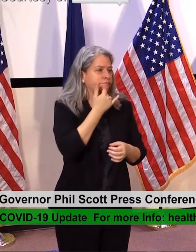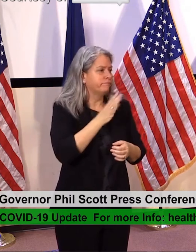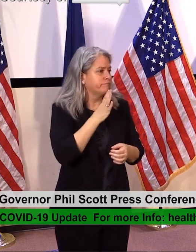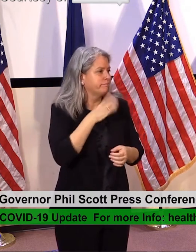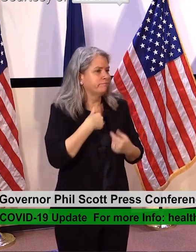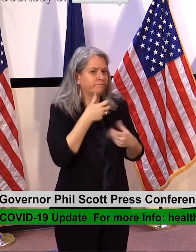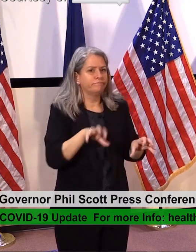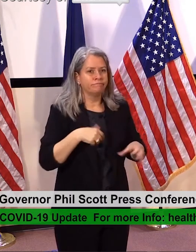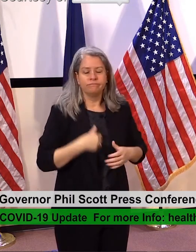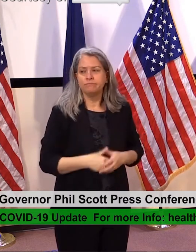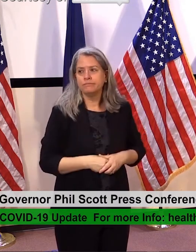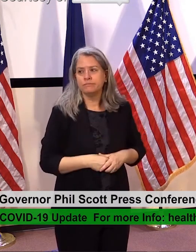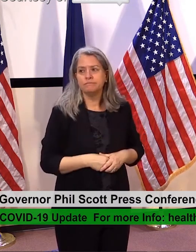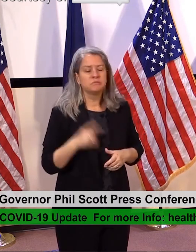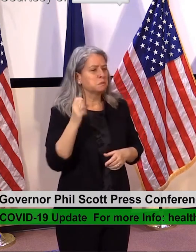that's incorrect.